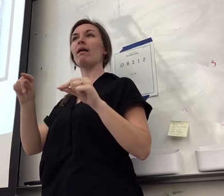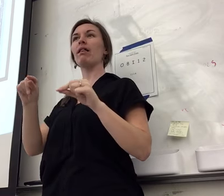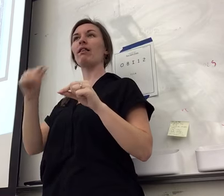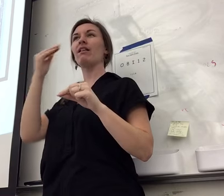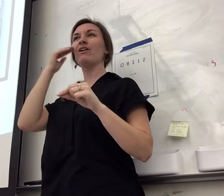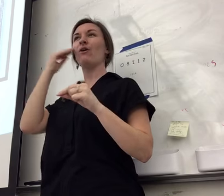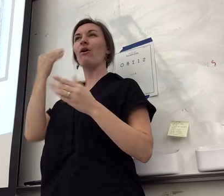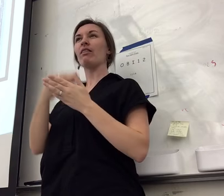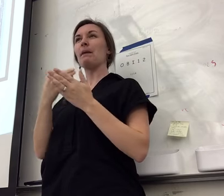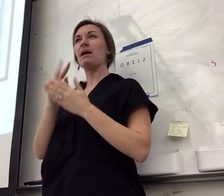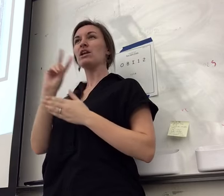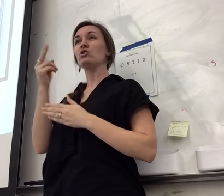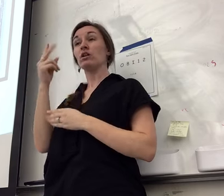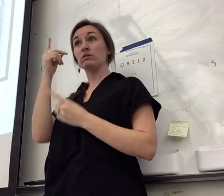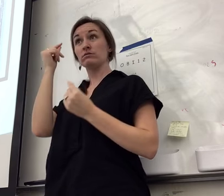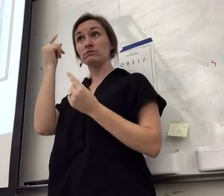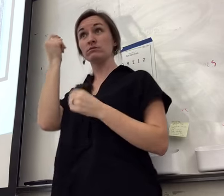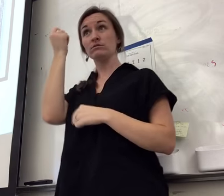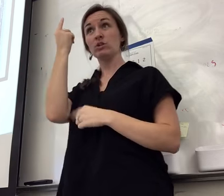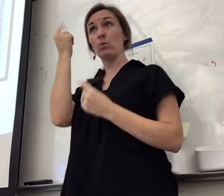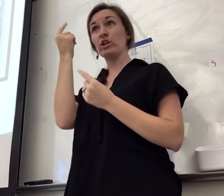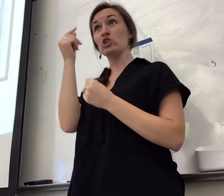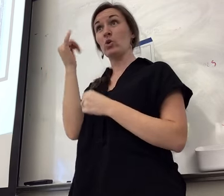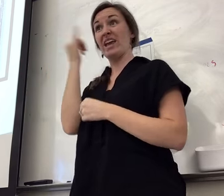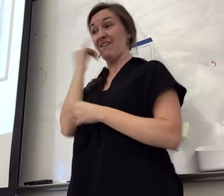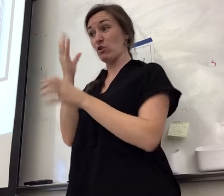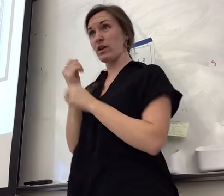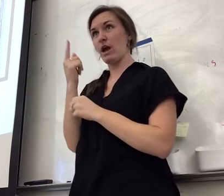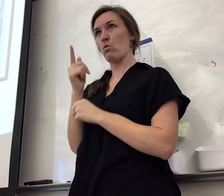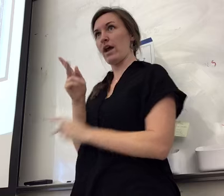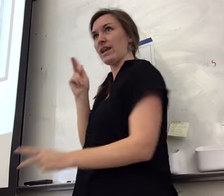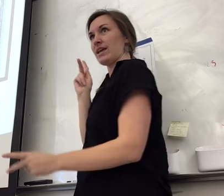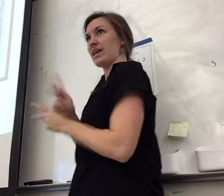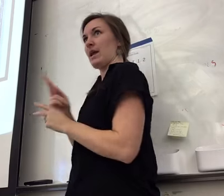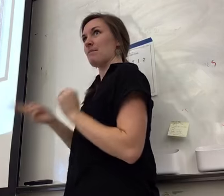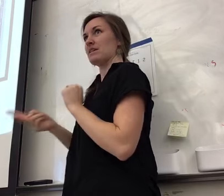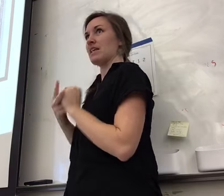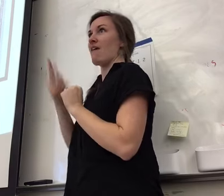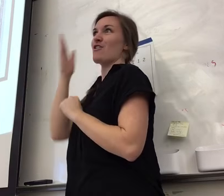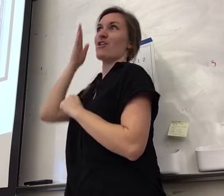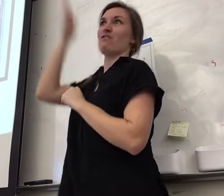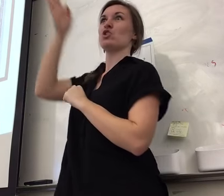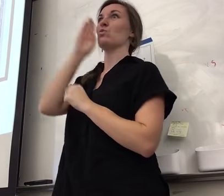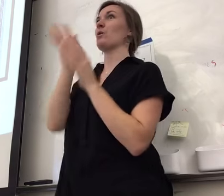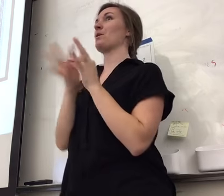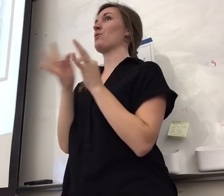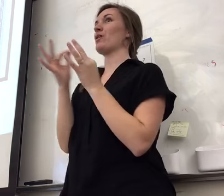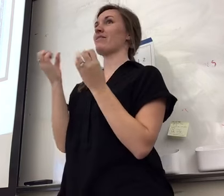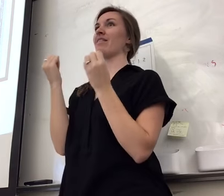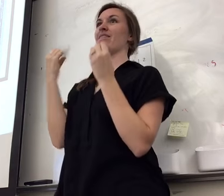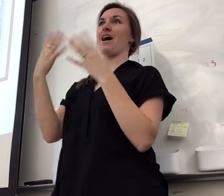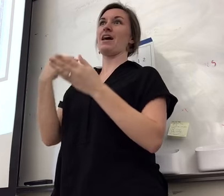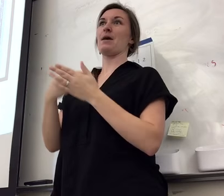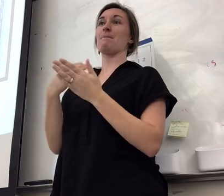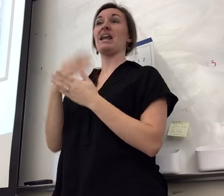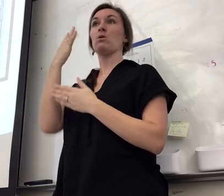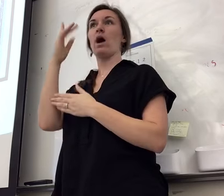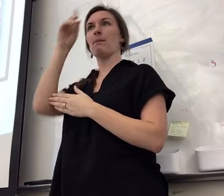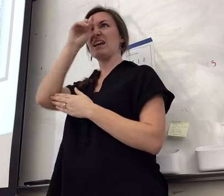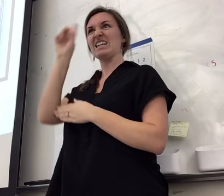and wait 70 years because one day it'll be worth a lot of money. Mostly because they only made these for 5 years. And so they are like